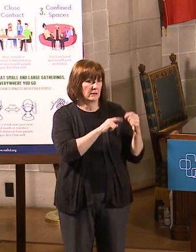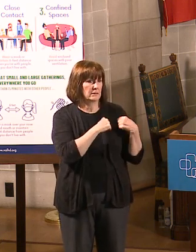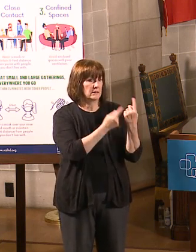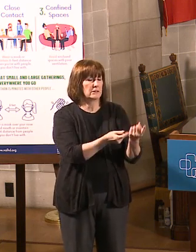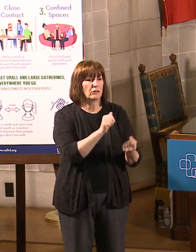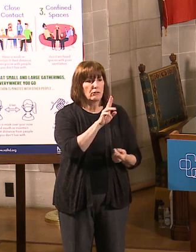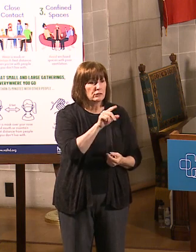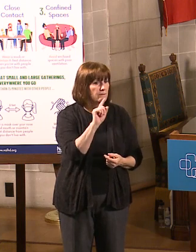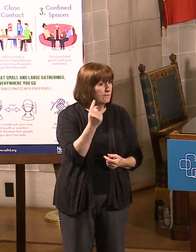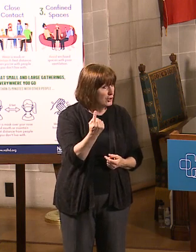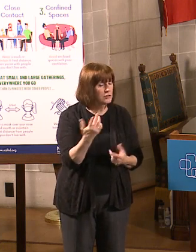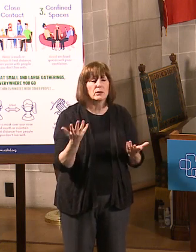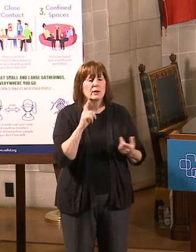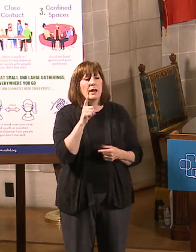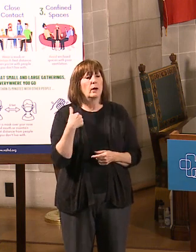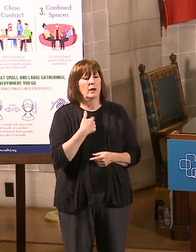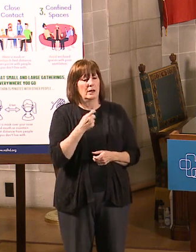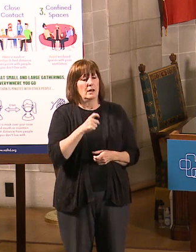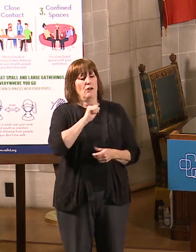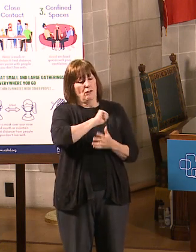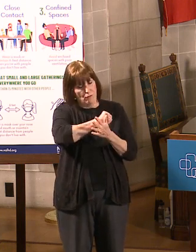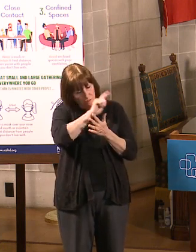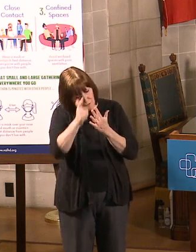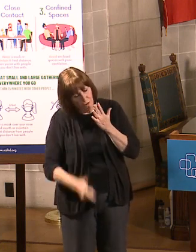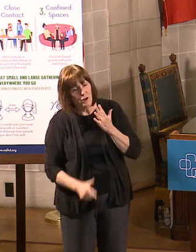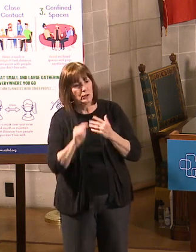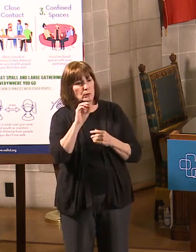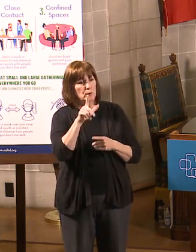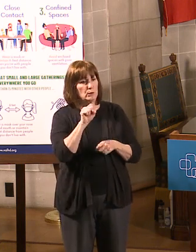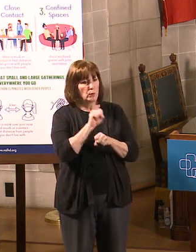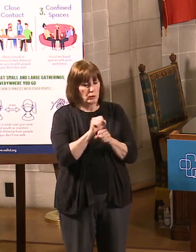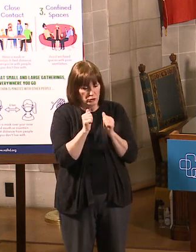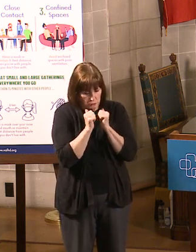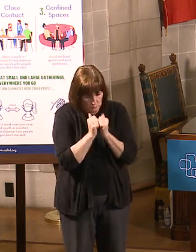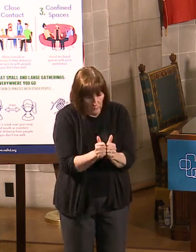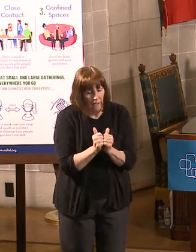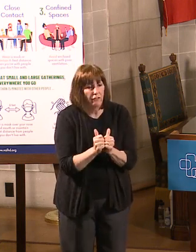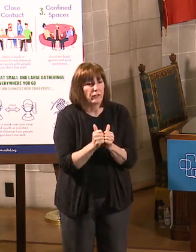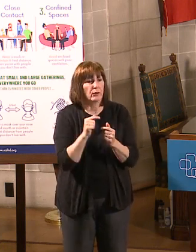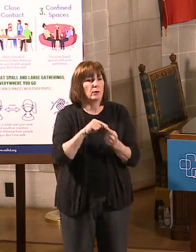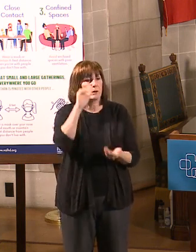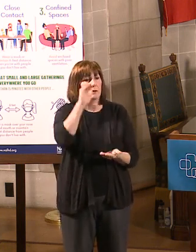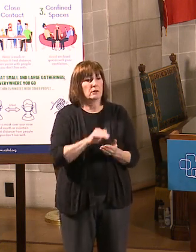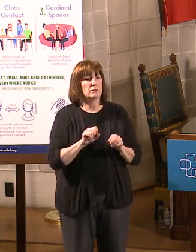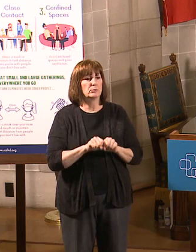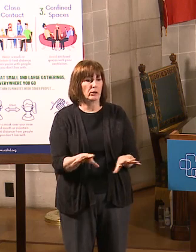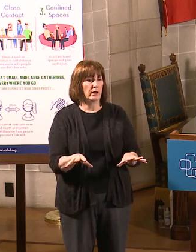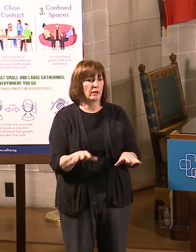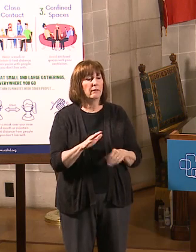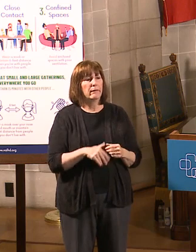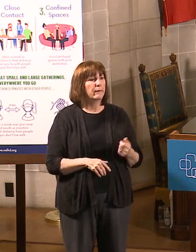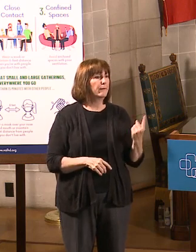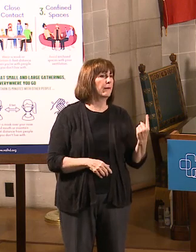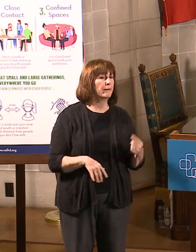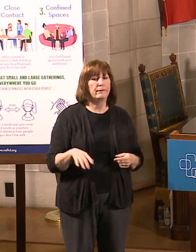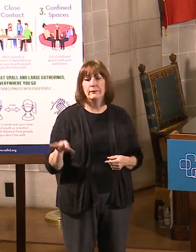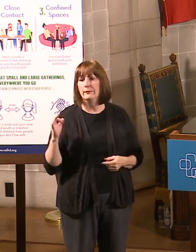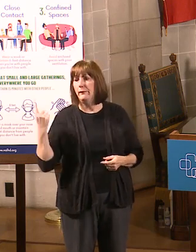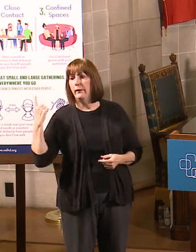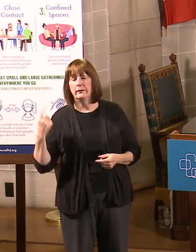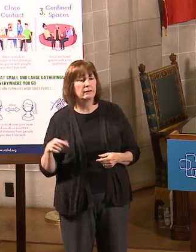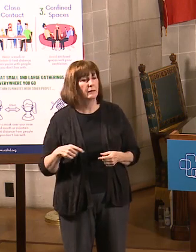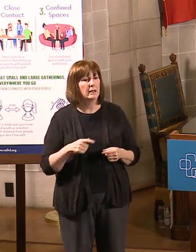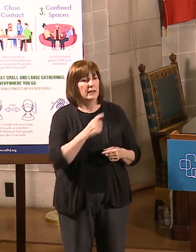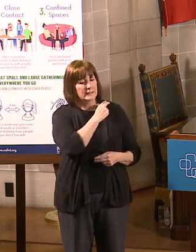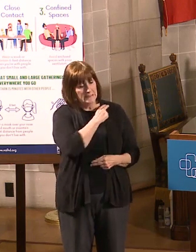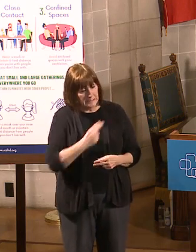actually all of our tools to be used to be able to be effective response in slowing this virus down versus something like a seatbelt, which